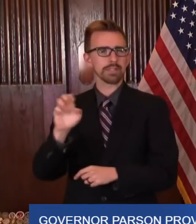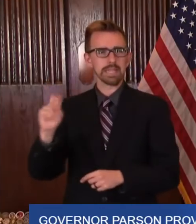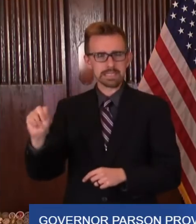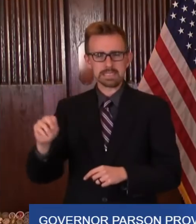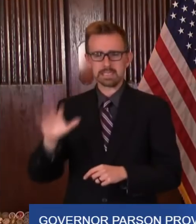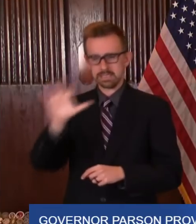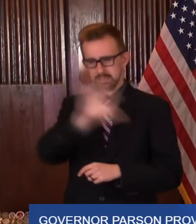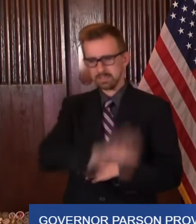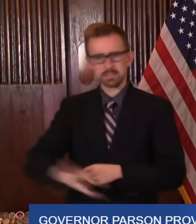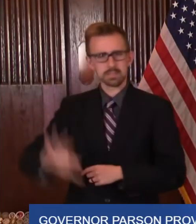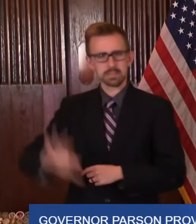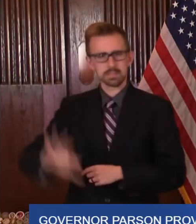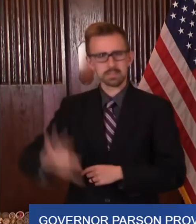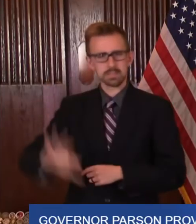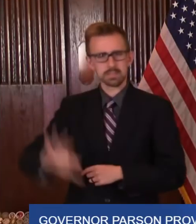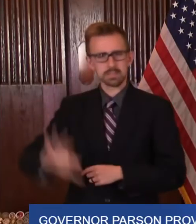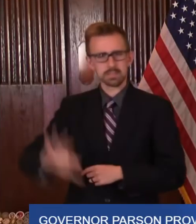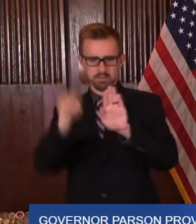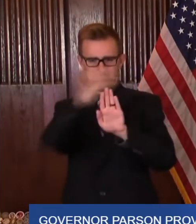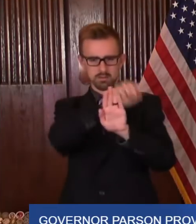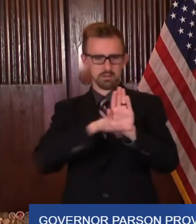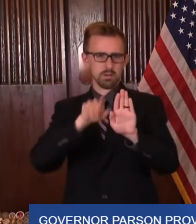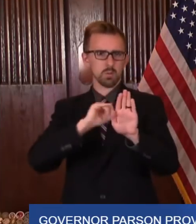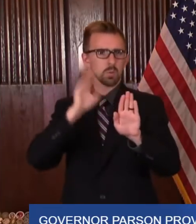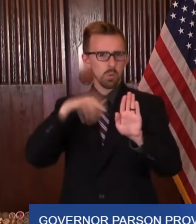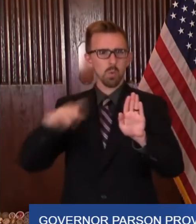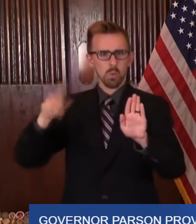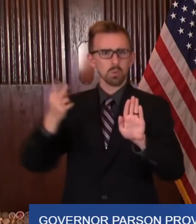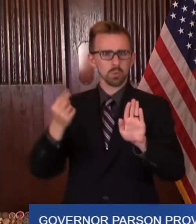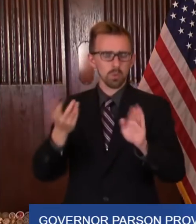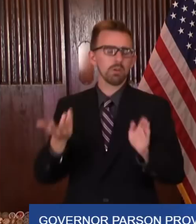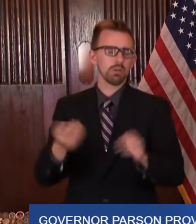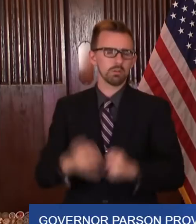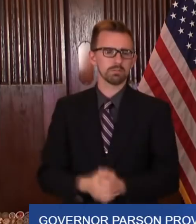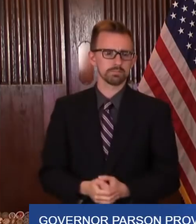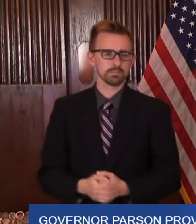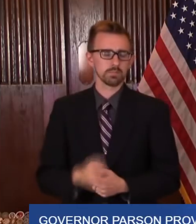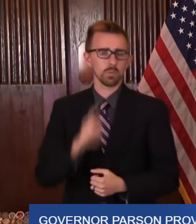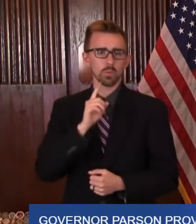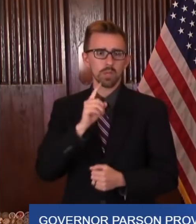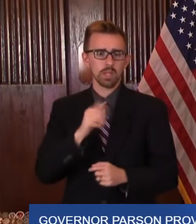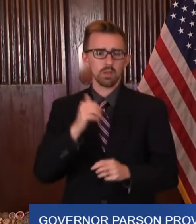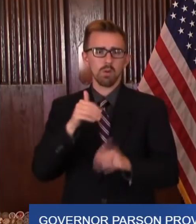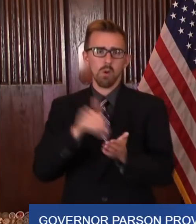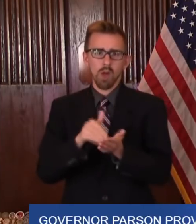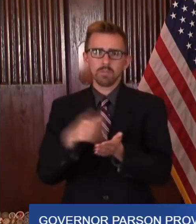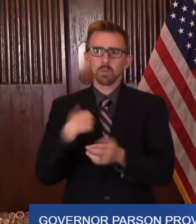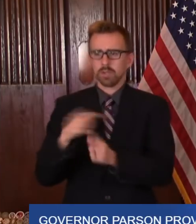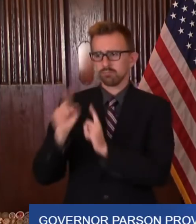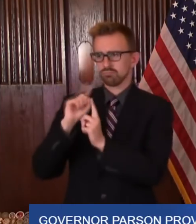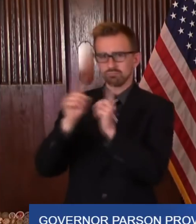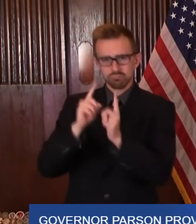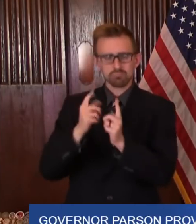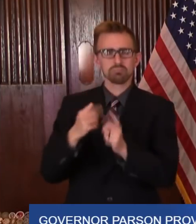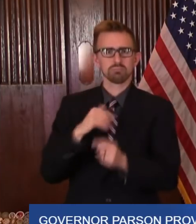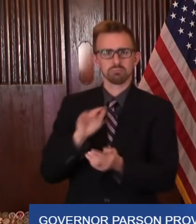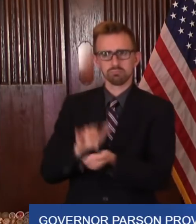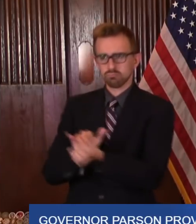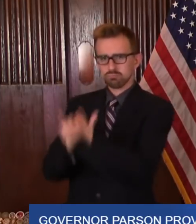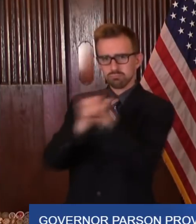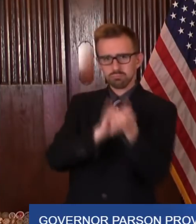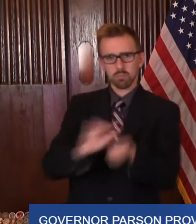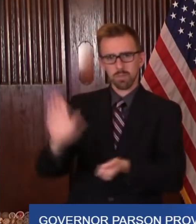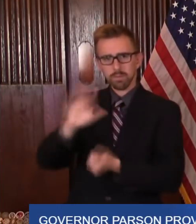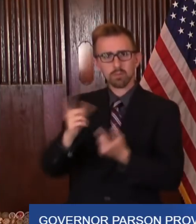Tennessee, all the ones that border us. We know what they're doing. Basically, on a regular basis. We talk to them one, and then we see what they're doing.